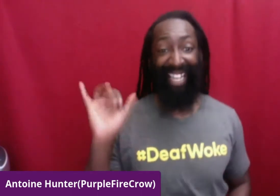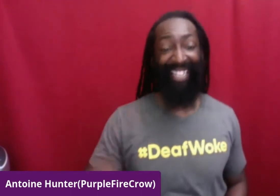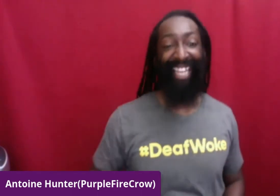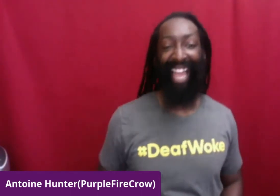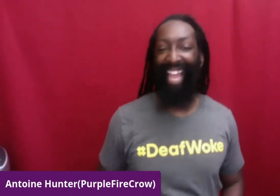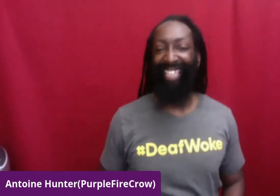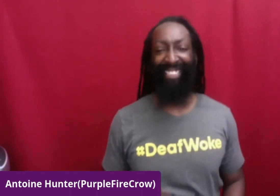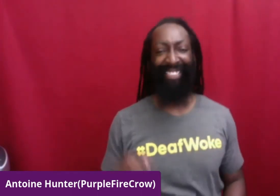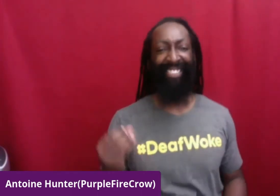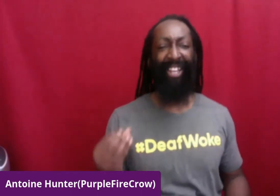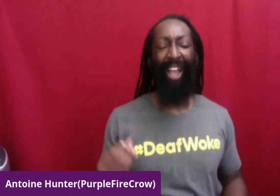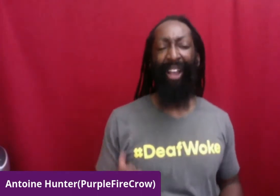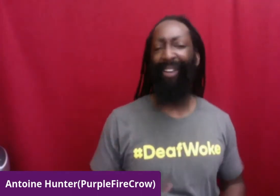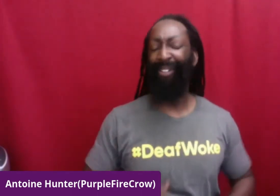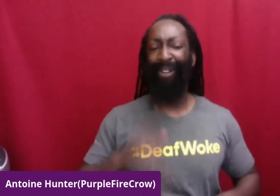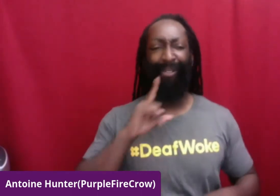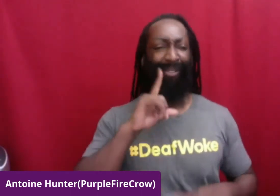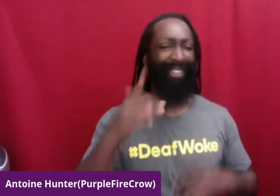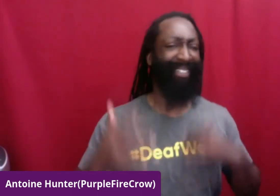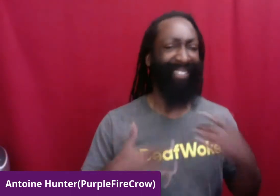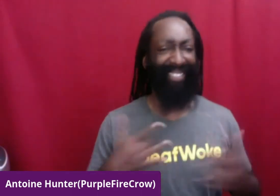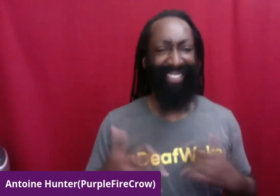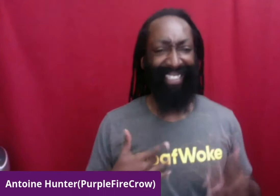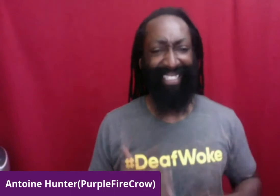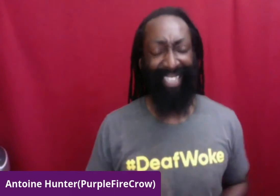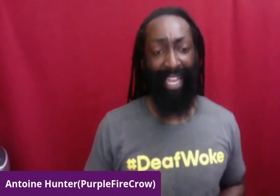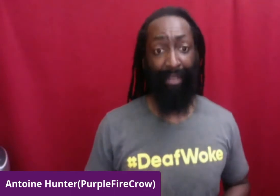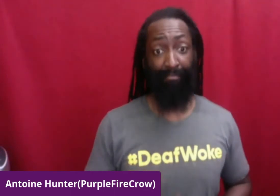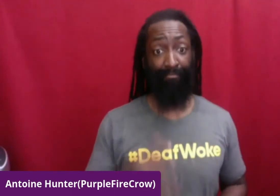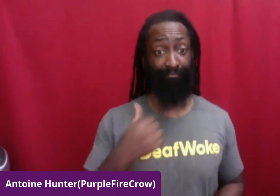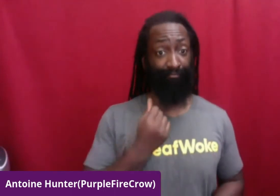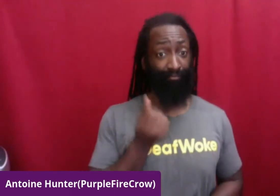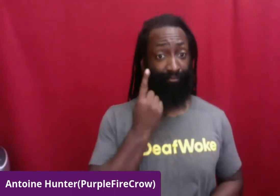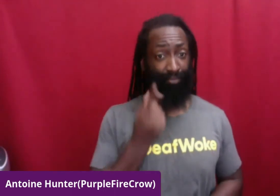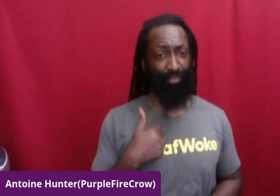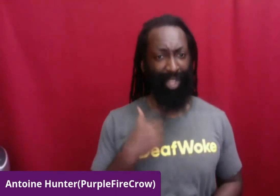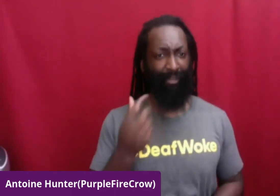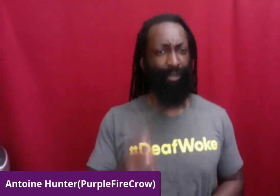I have a long drape red background.